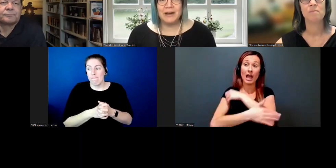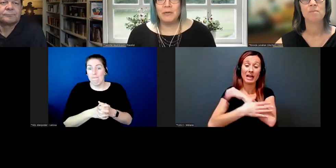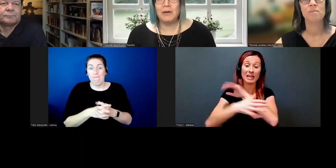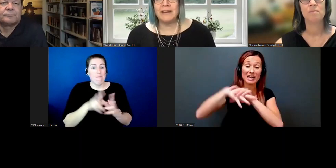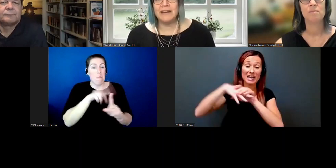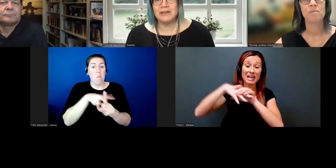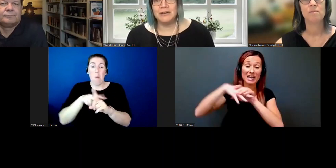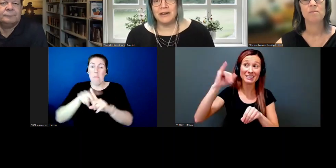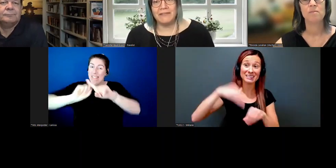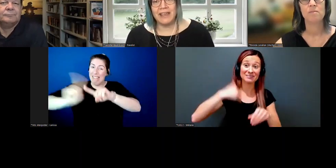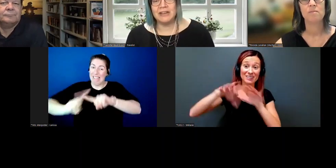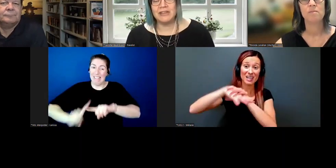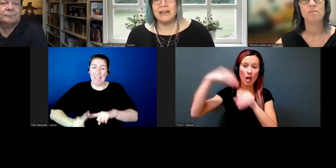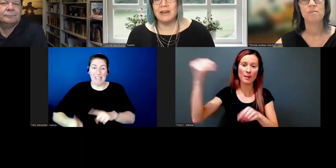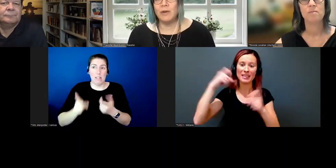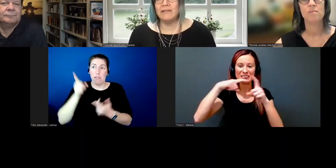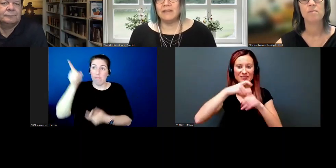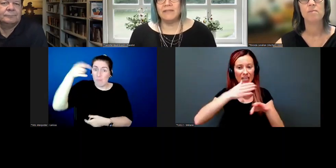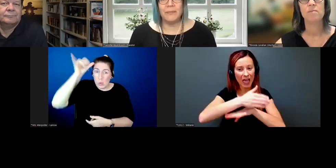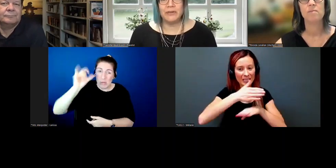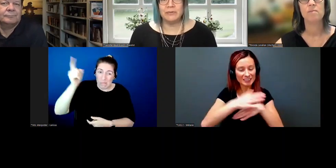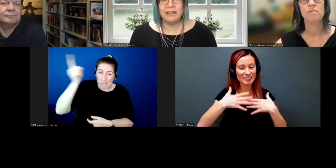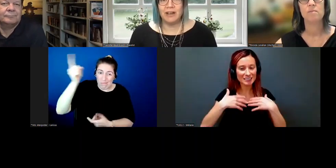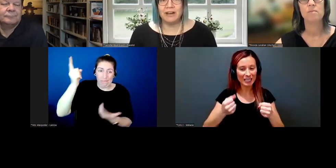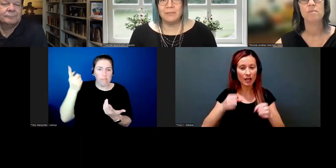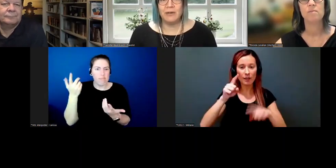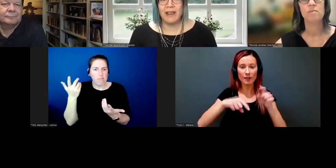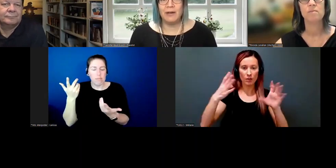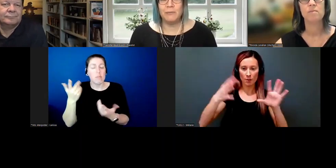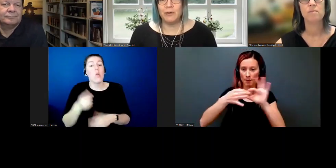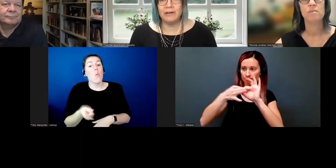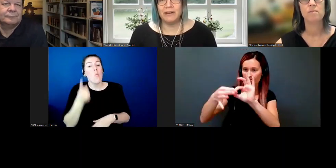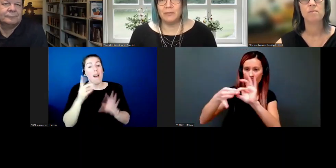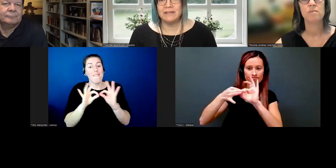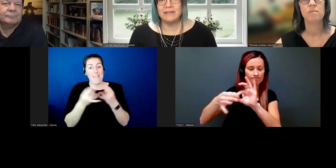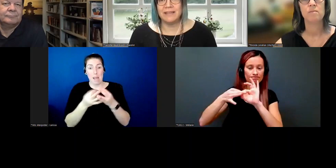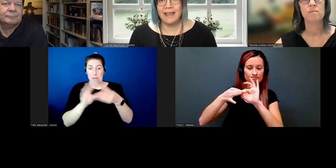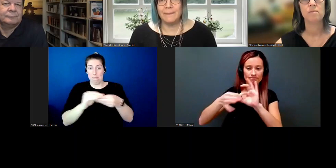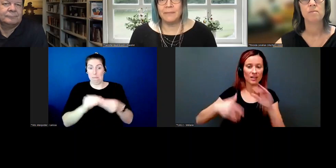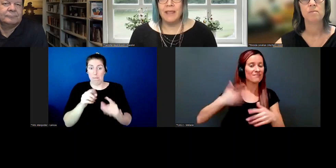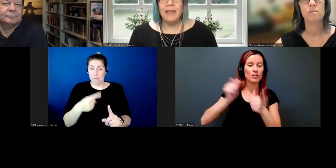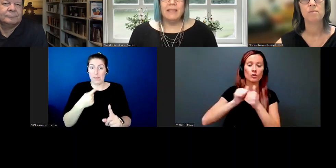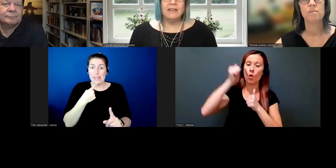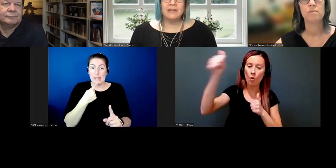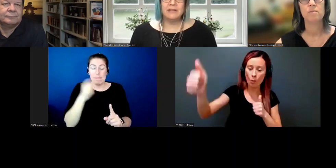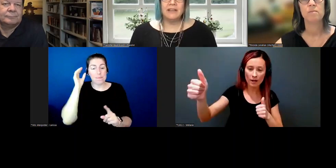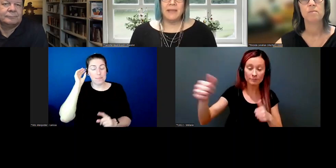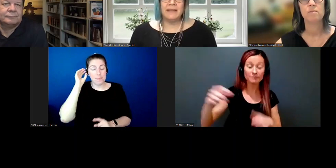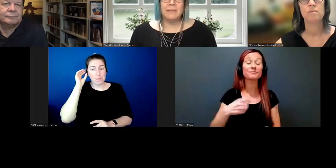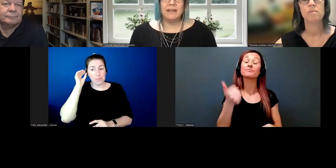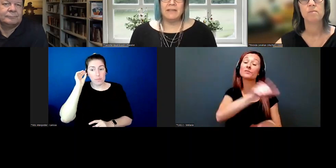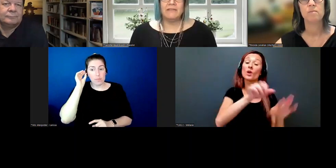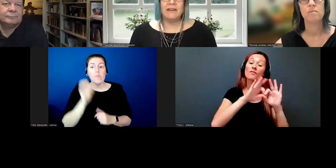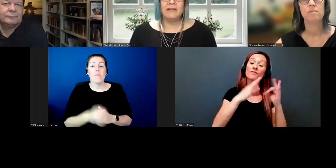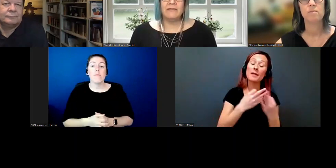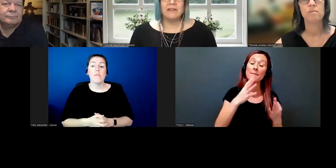care coordination or navigation. And one of the families really talked about how important it was to them that during the pandemic, for the very first